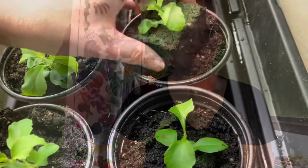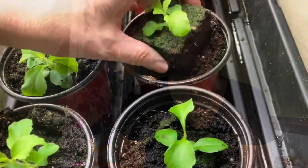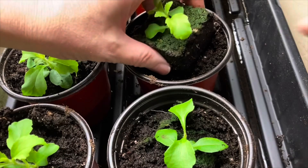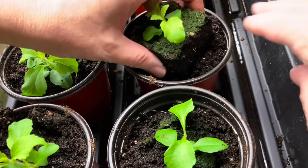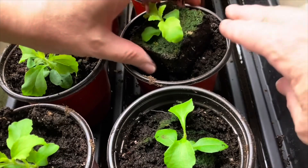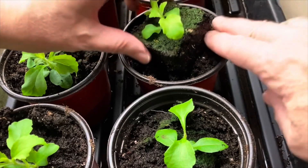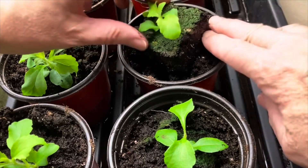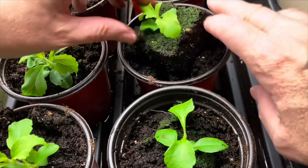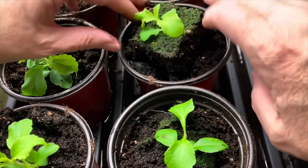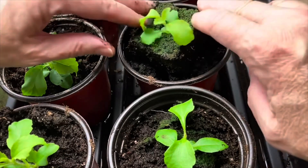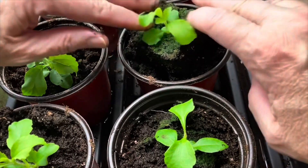degrees.